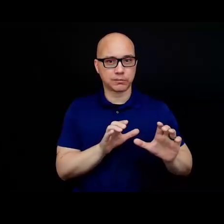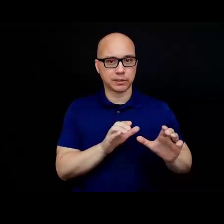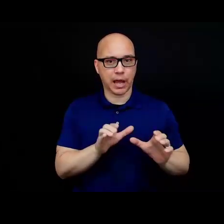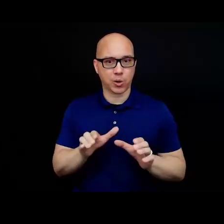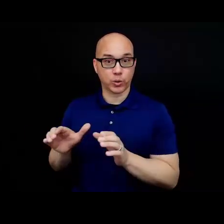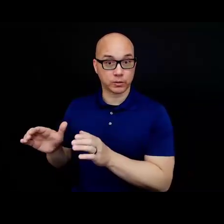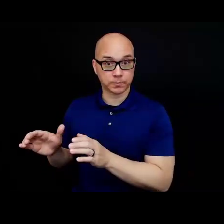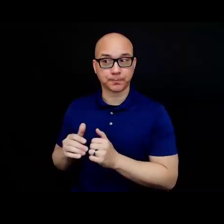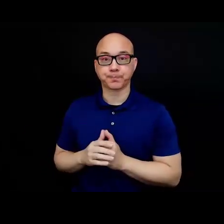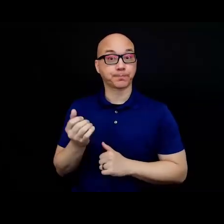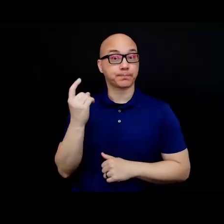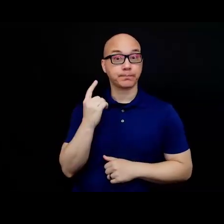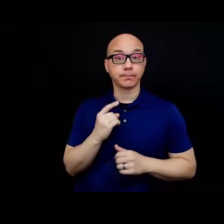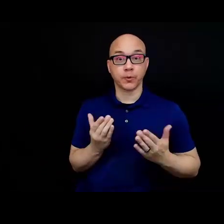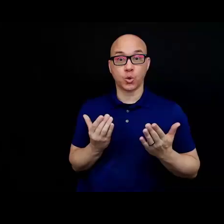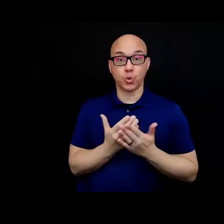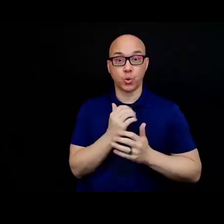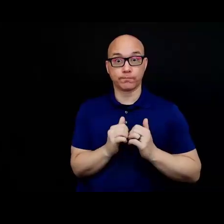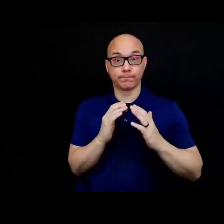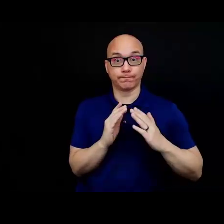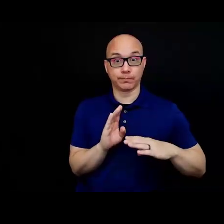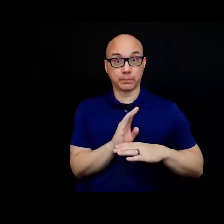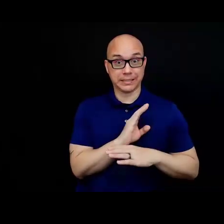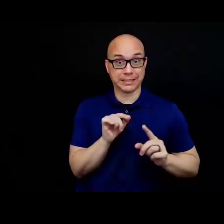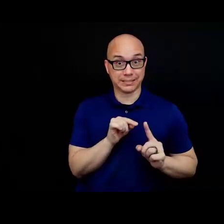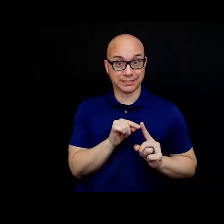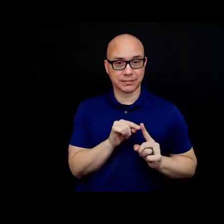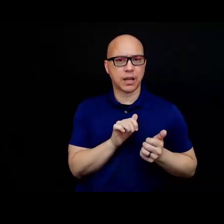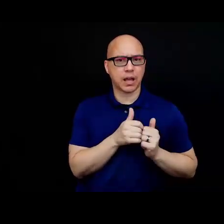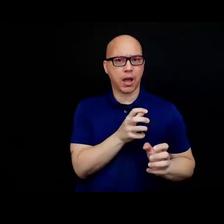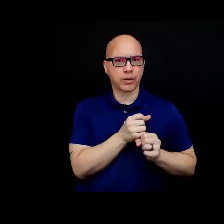from funding an existing business, right?